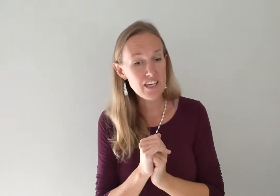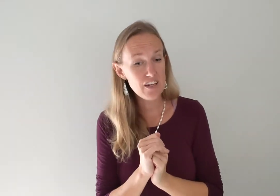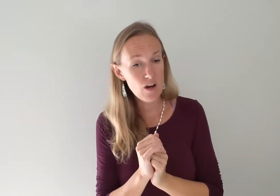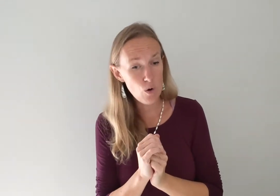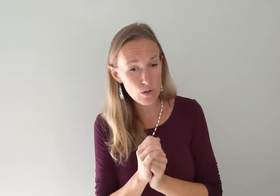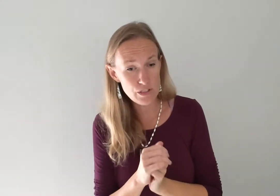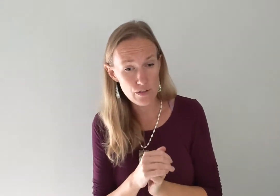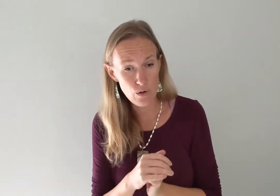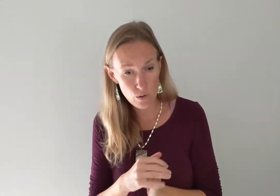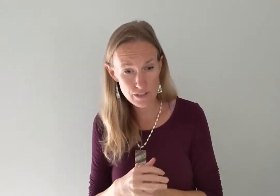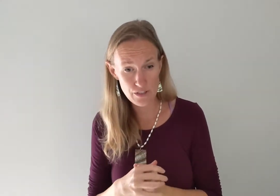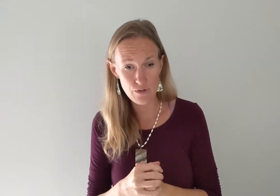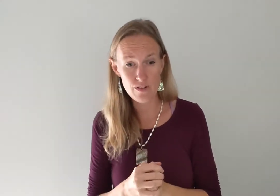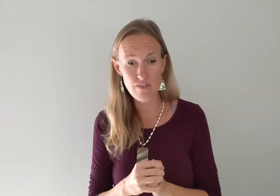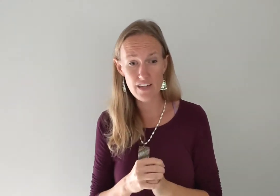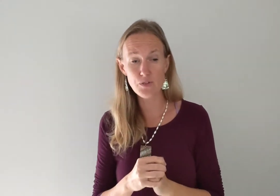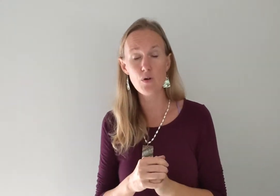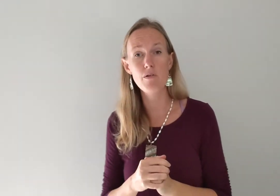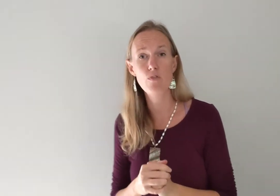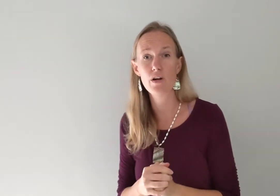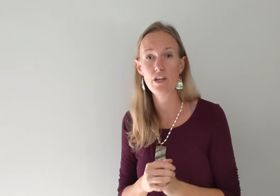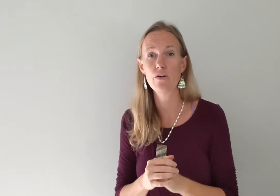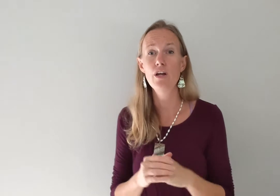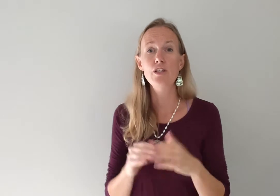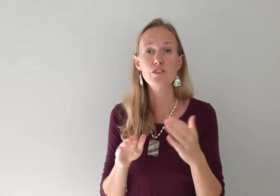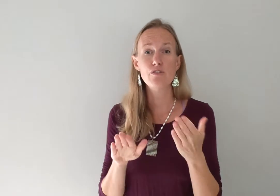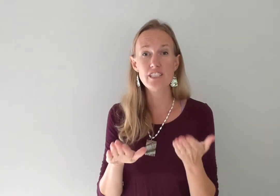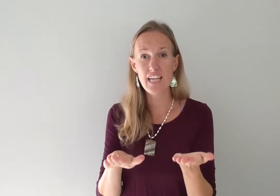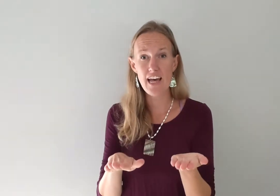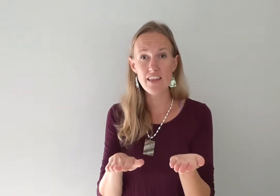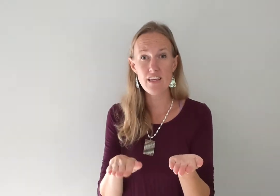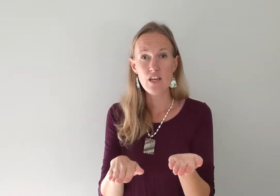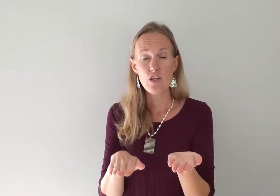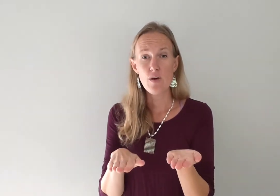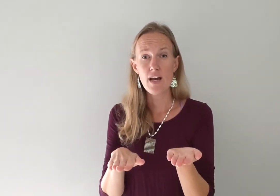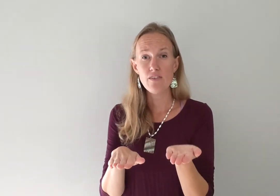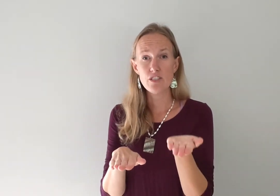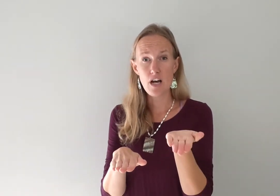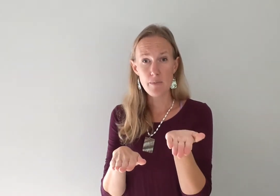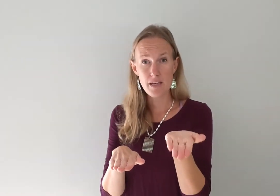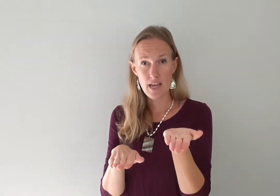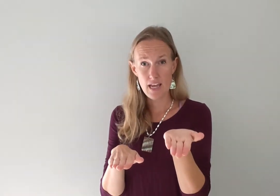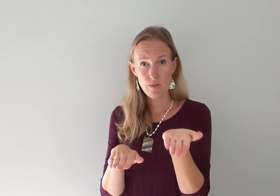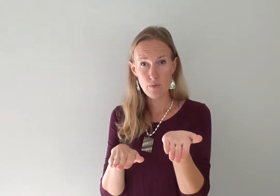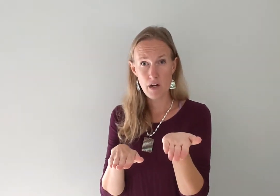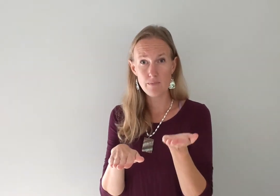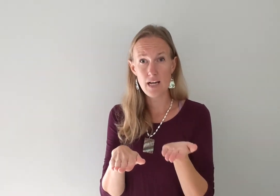not hold you, the veil tore before you. So for death, you have your dominant hand with palms up,